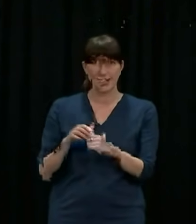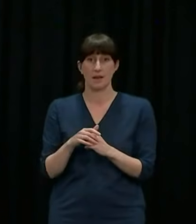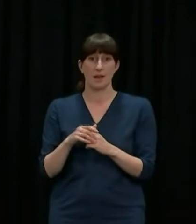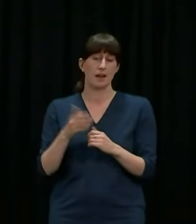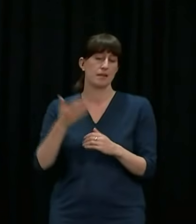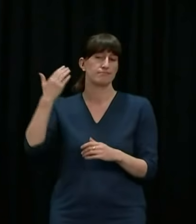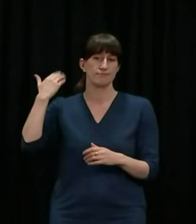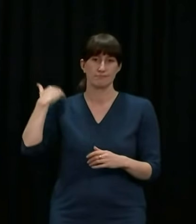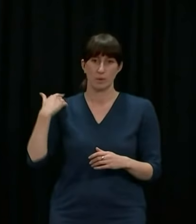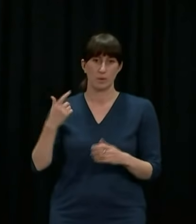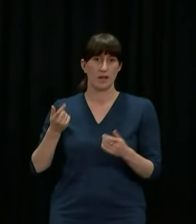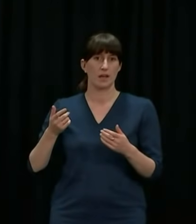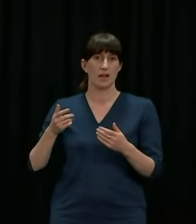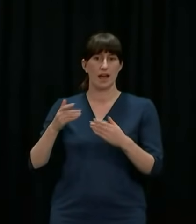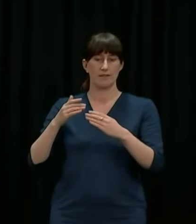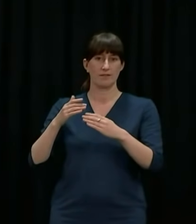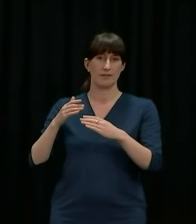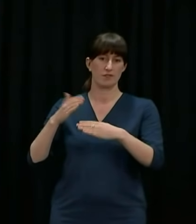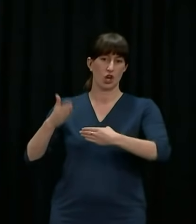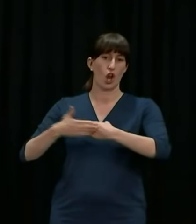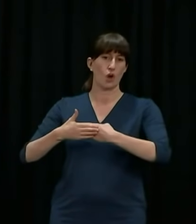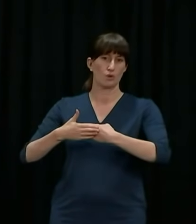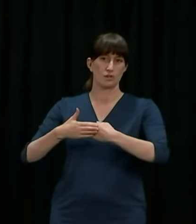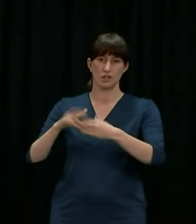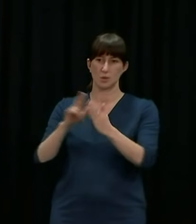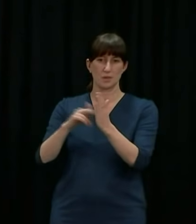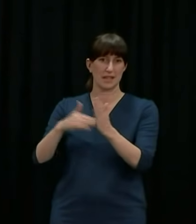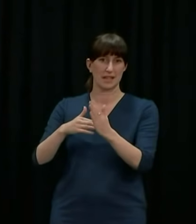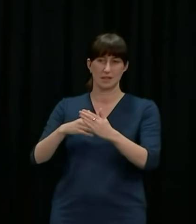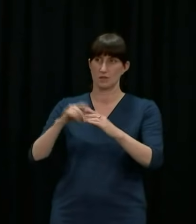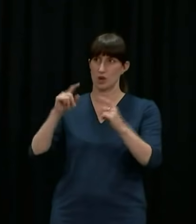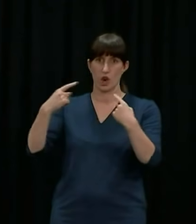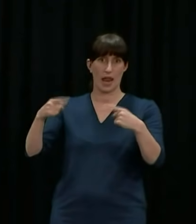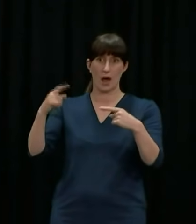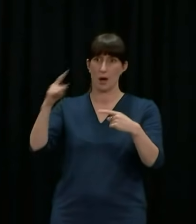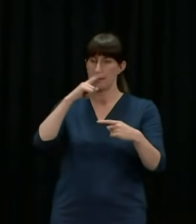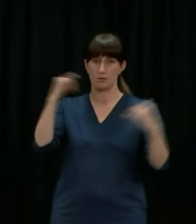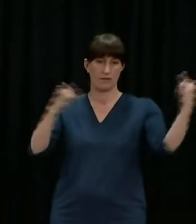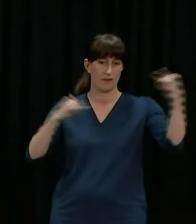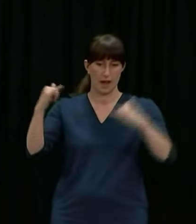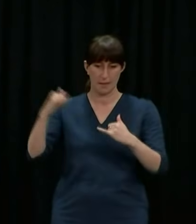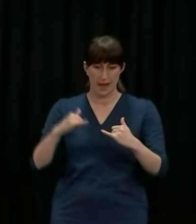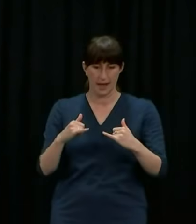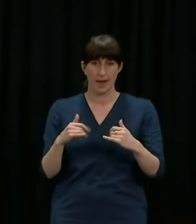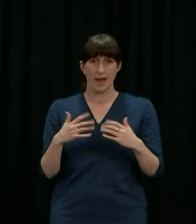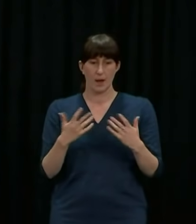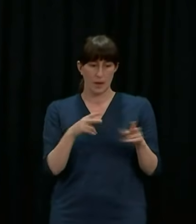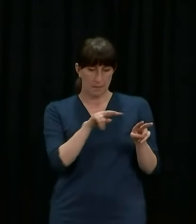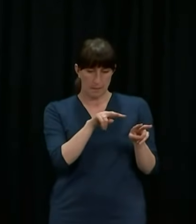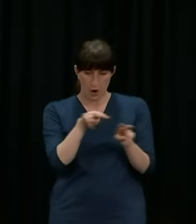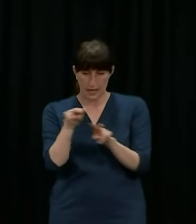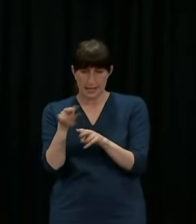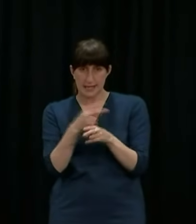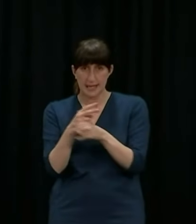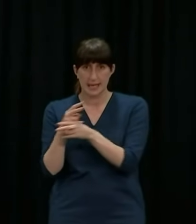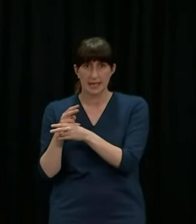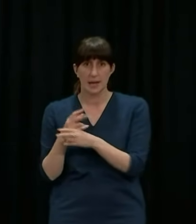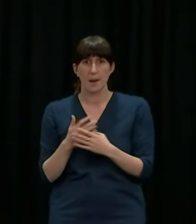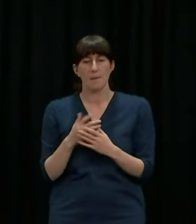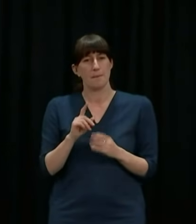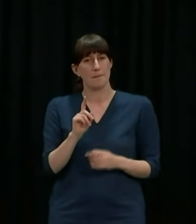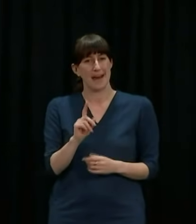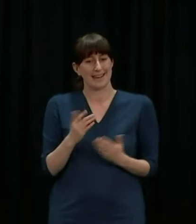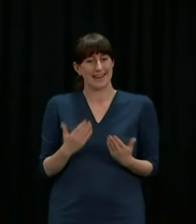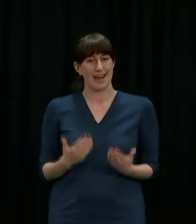of people self-isolating and really not a lot of monitoring. And what do you have now at your disposal that you can